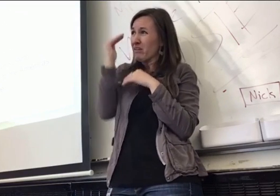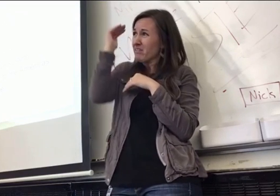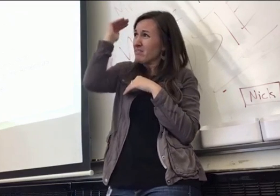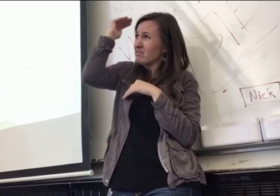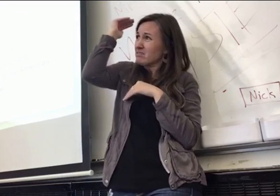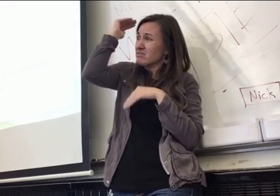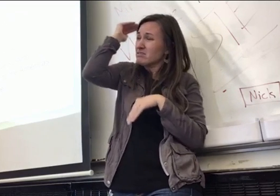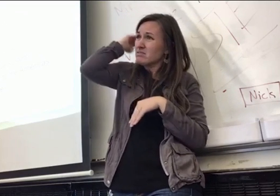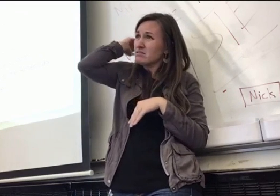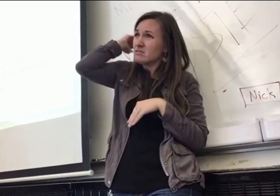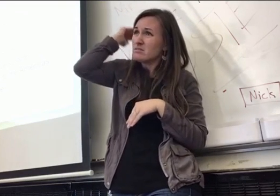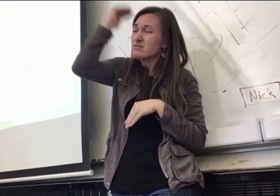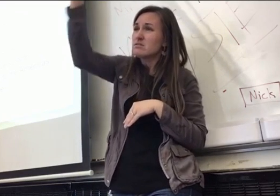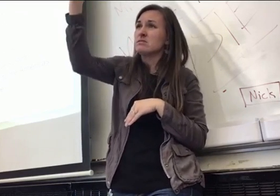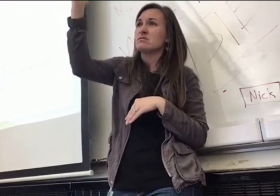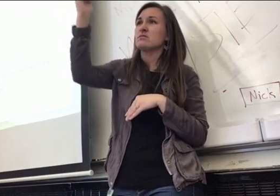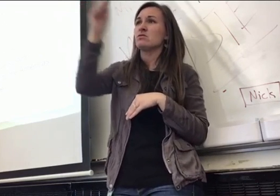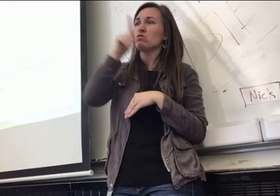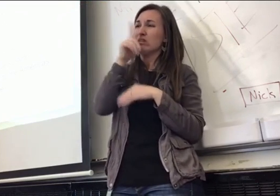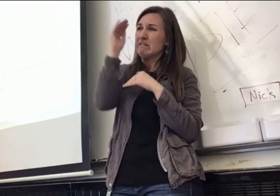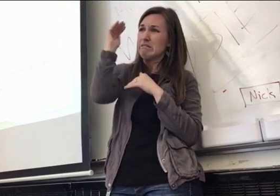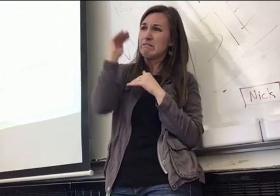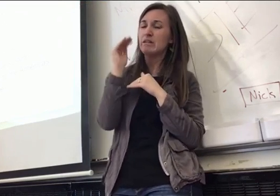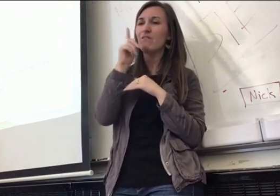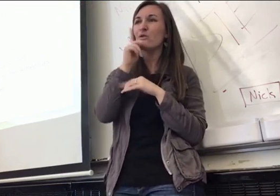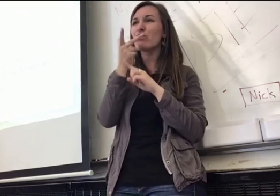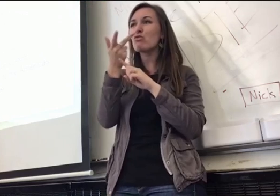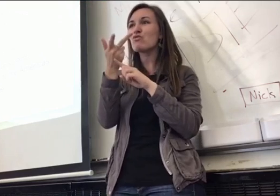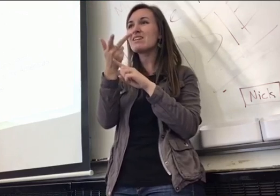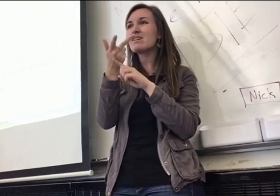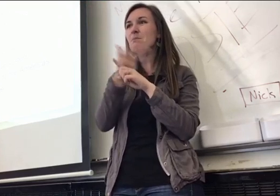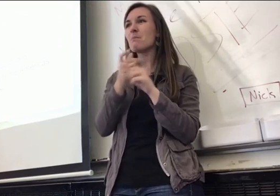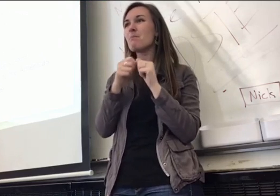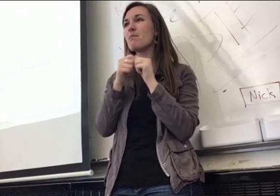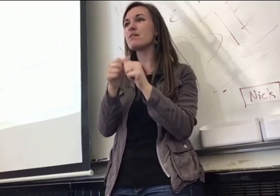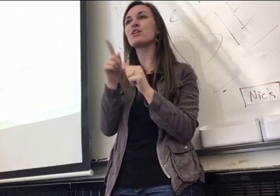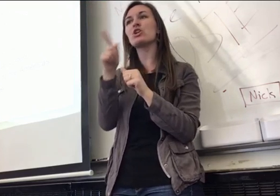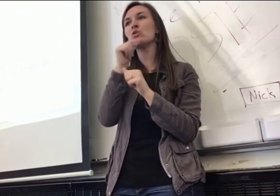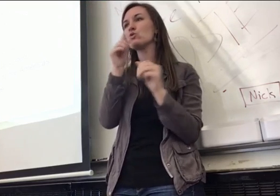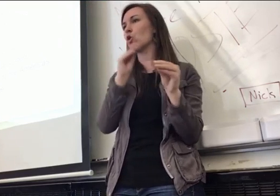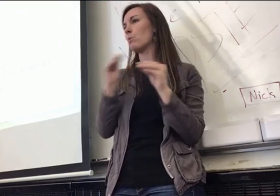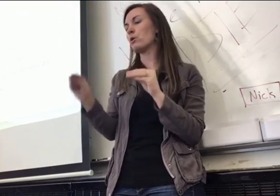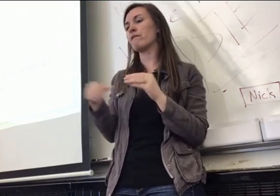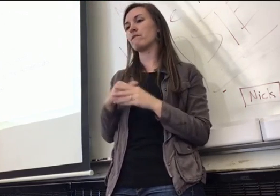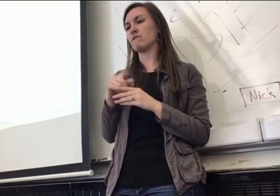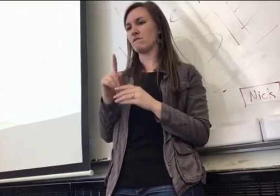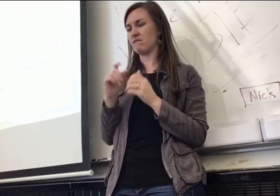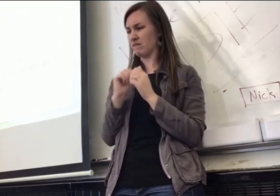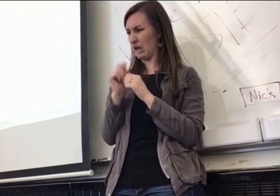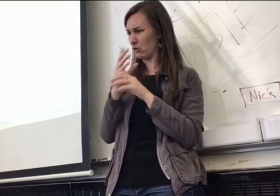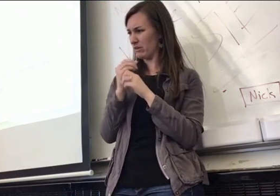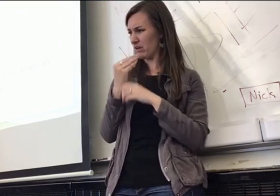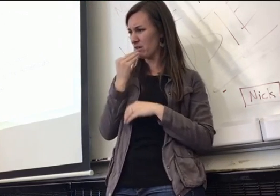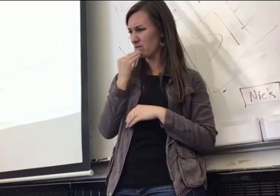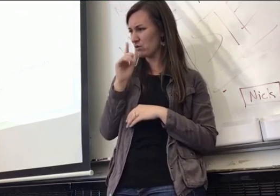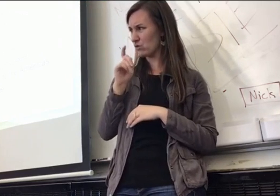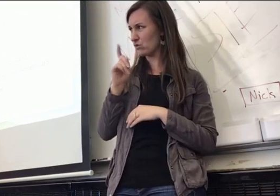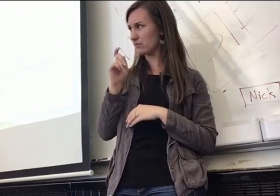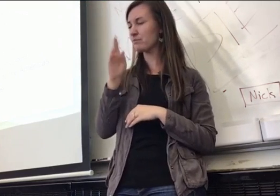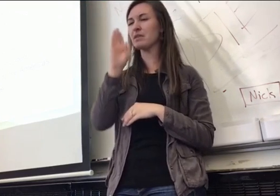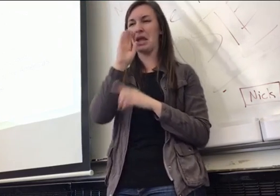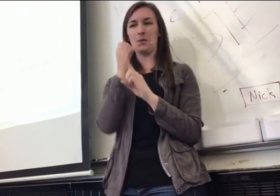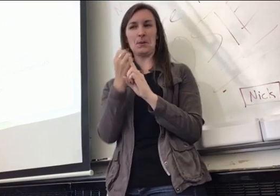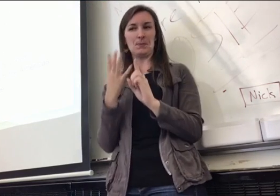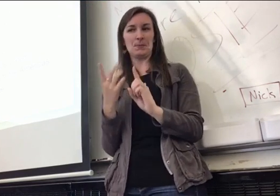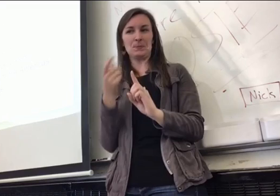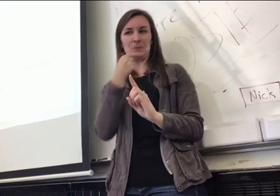height of the desk going across for 3 full months. And you don't move. Yes? How do they get food? We'll get to that